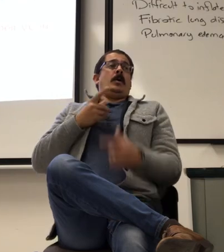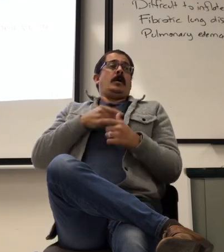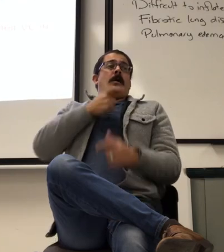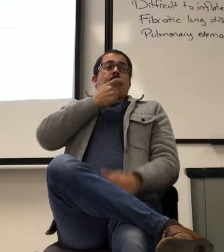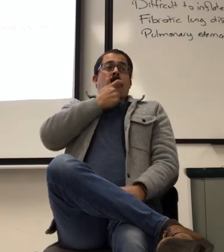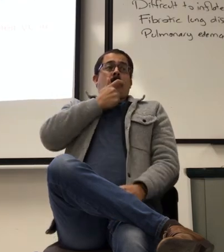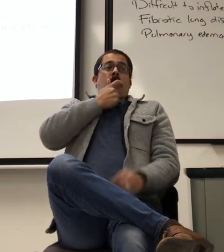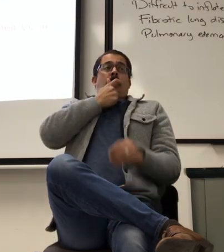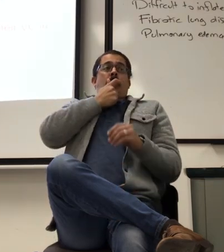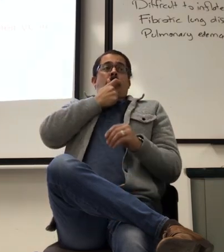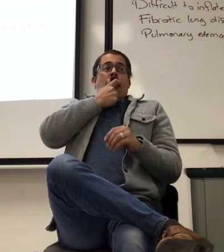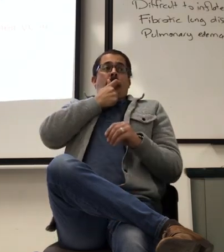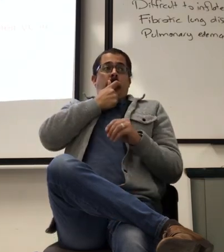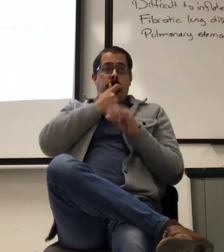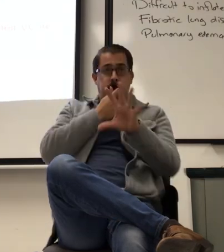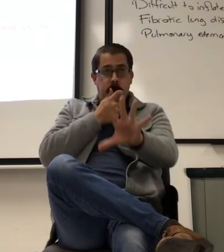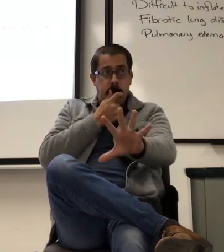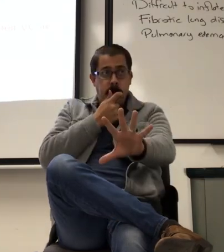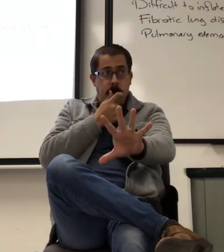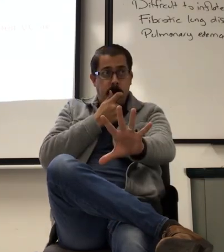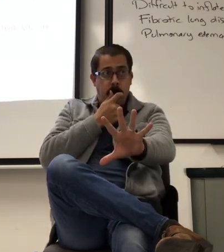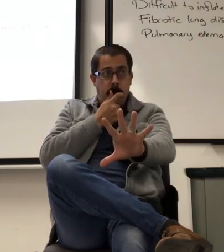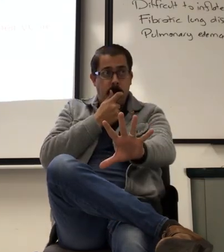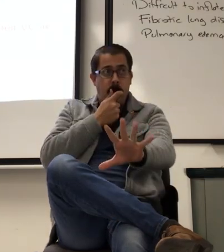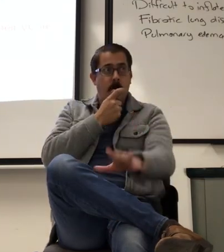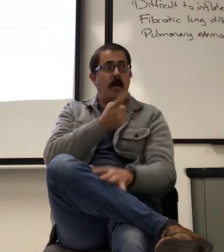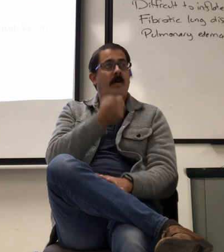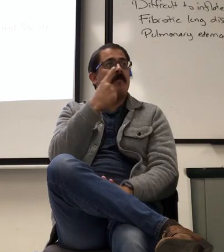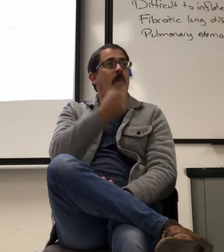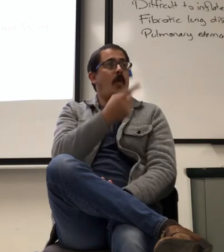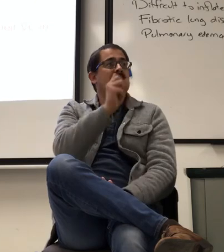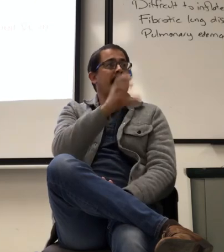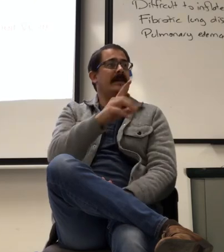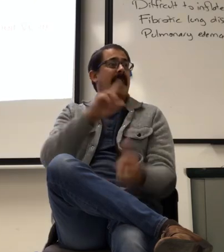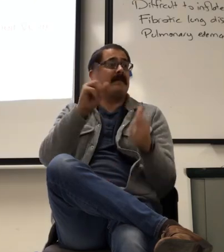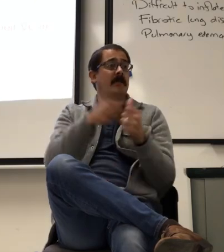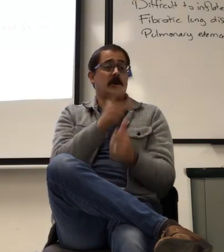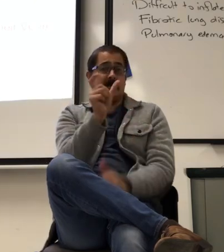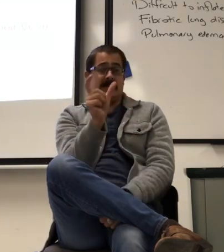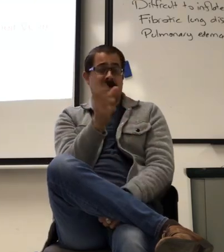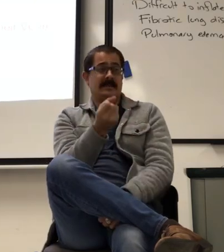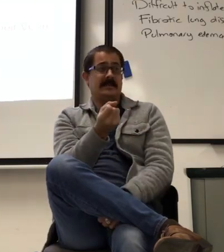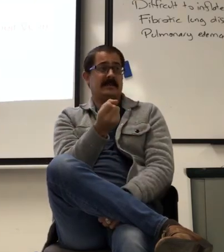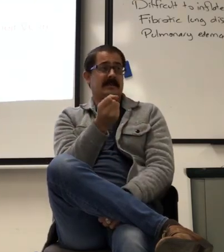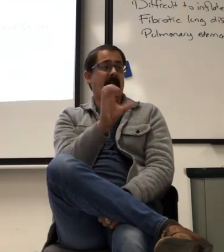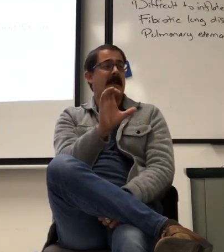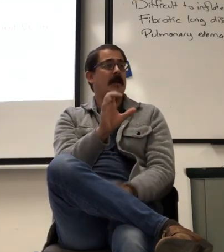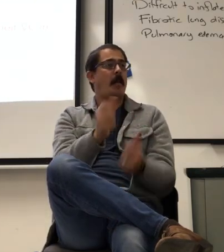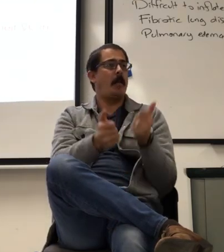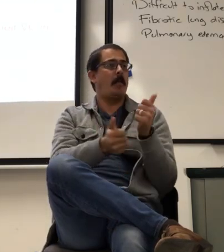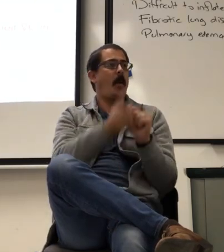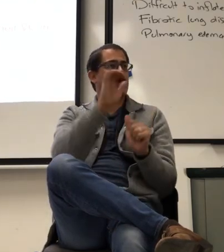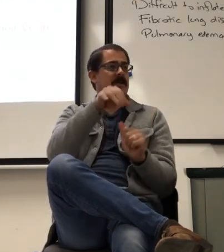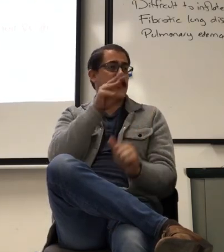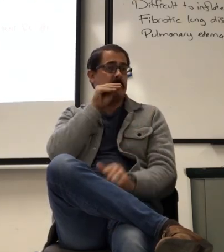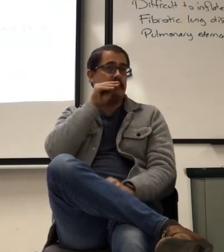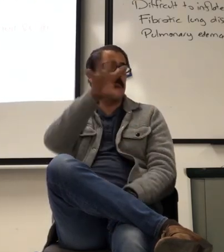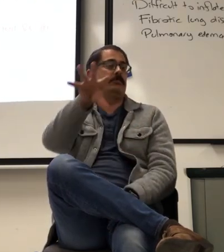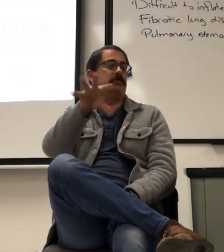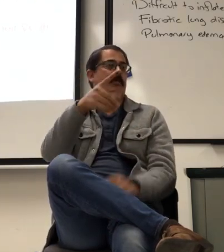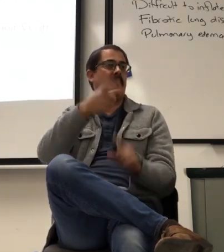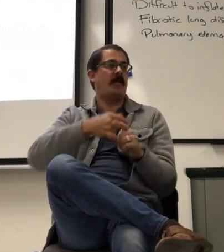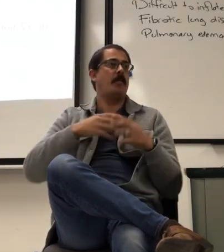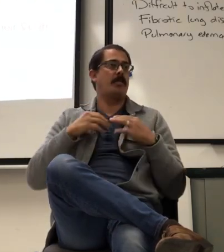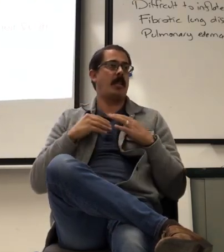mouthpiece, just blow it all out. In that first second, most of it should have been removed from the lung.